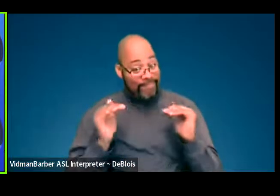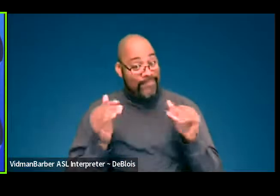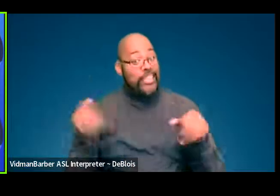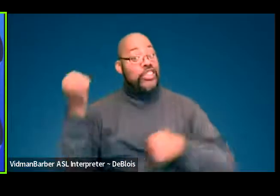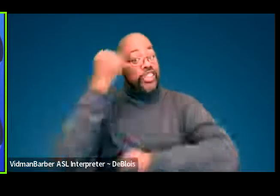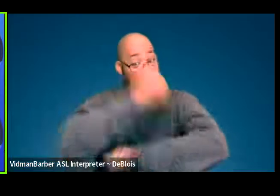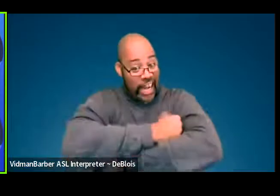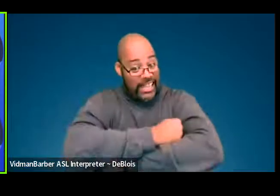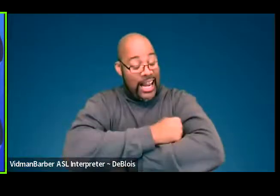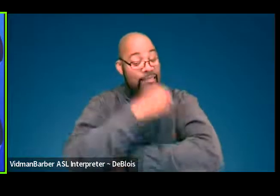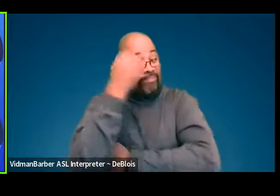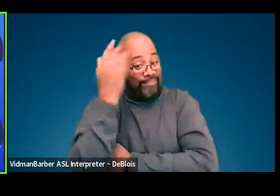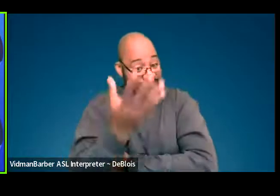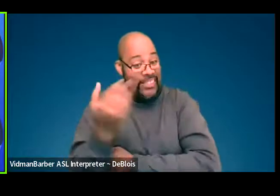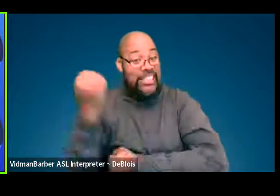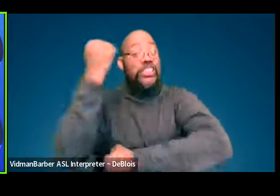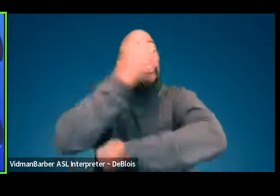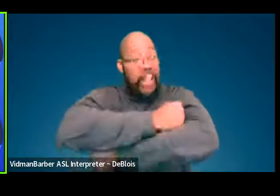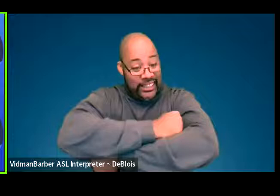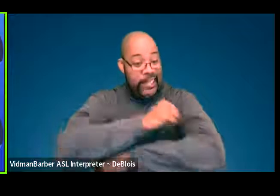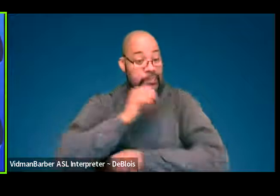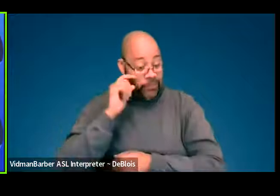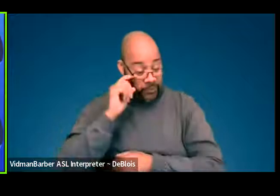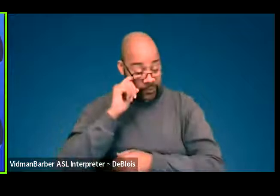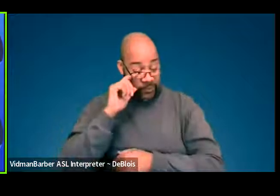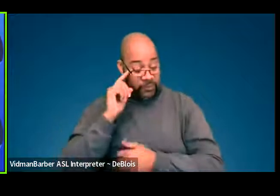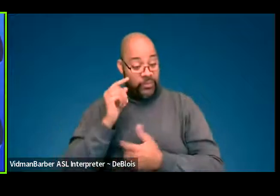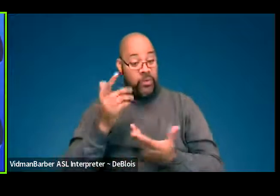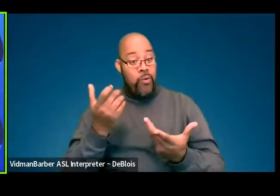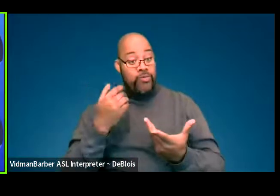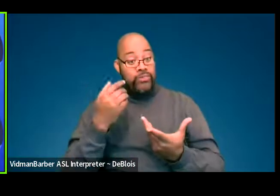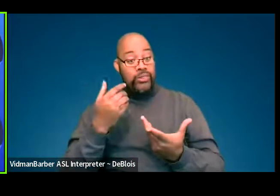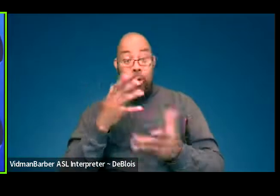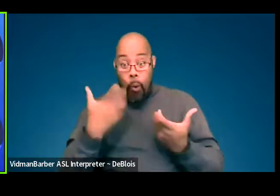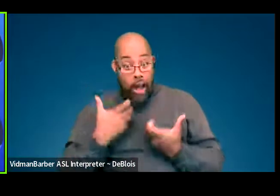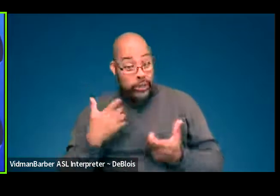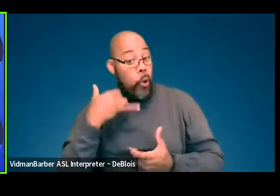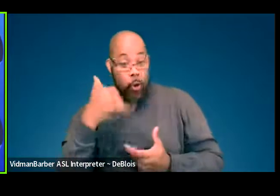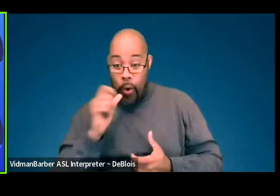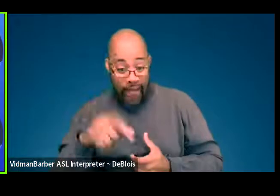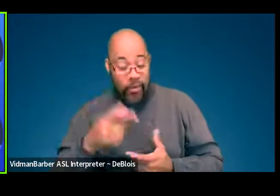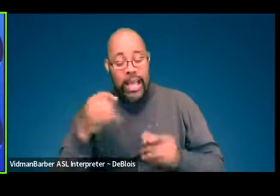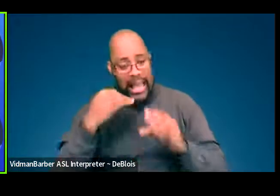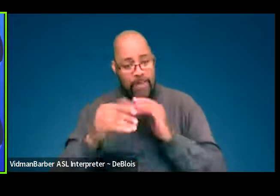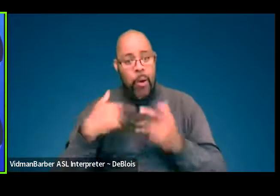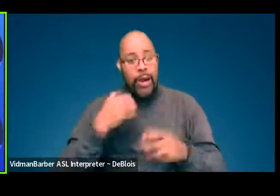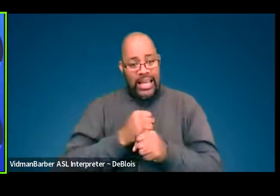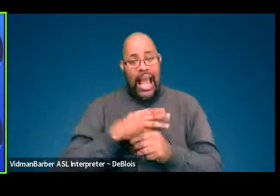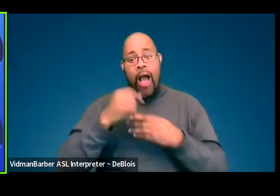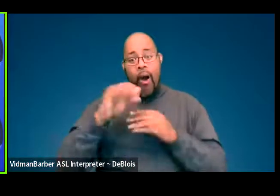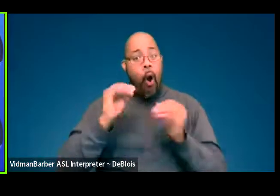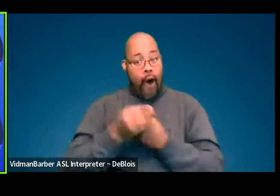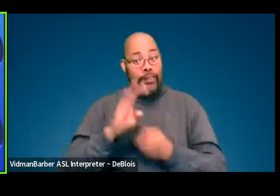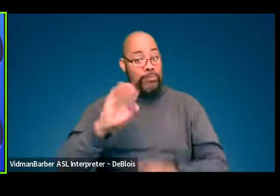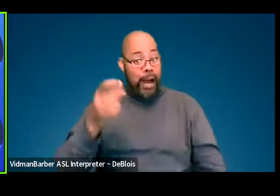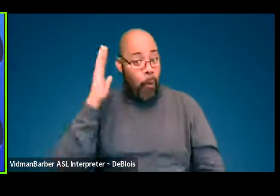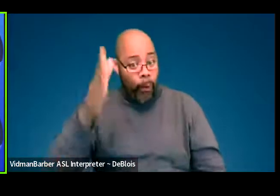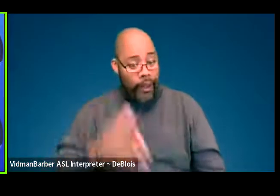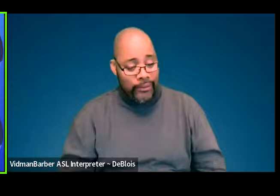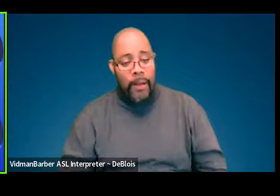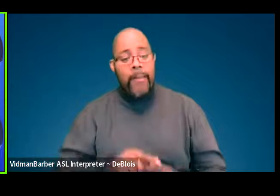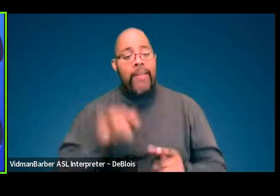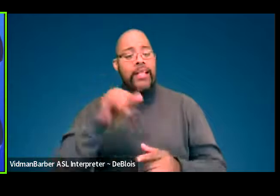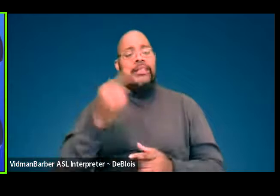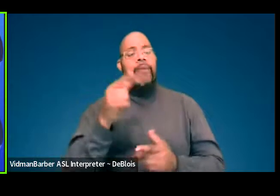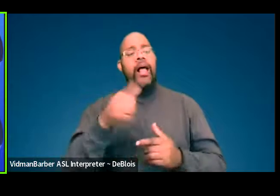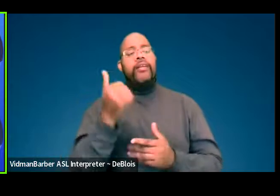Shutting down, y'all. Shutting down. We don't email us, don't call us. Well, you can email. We're gonna get the out of office box. But this is